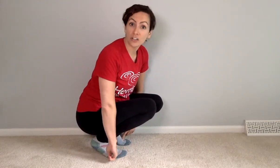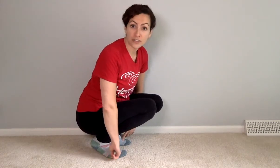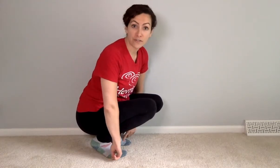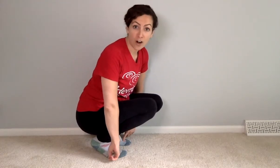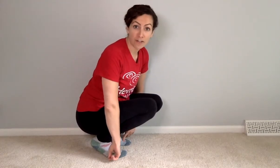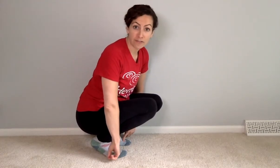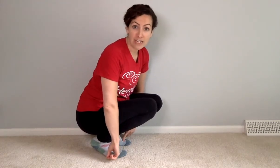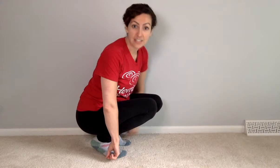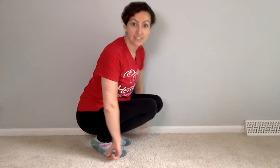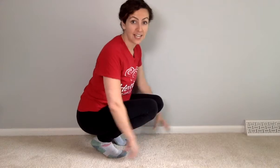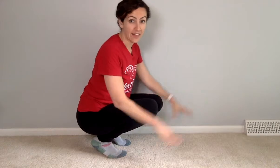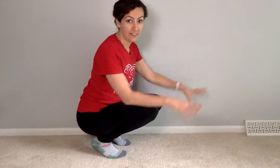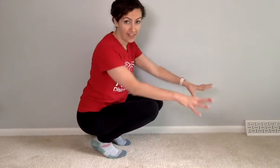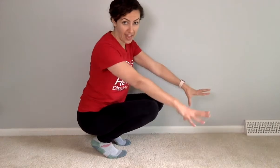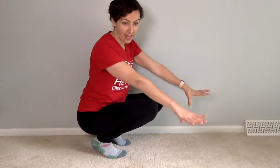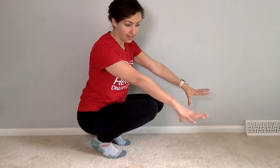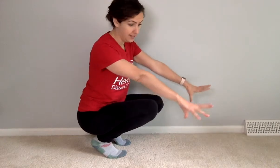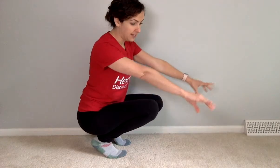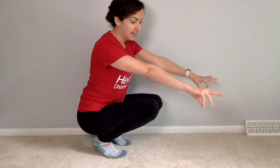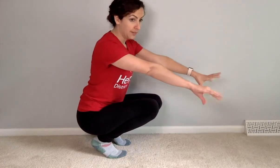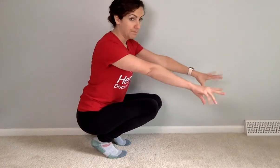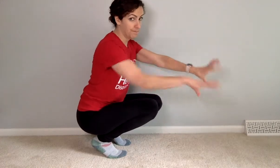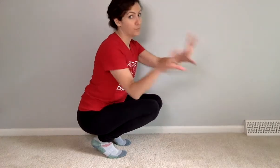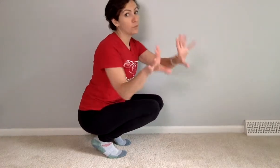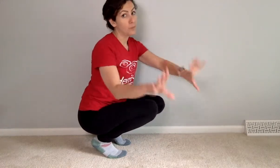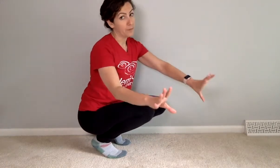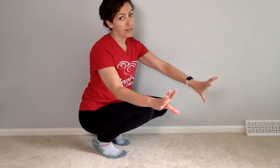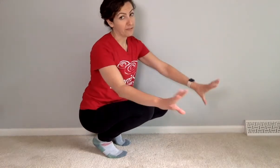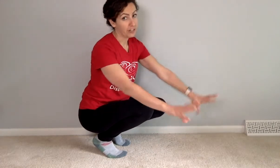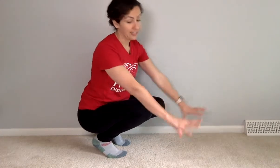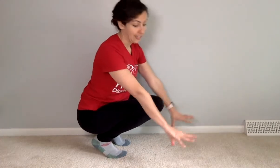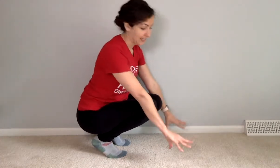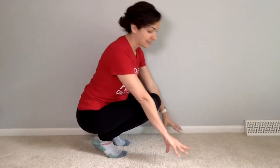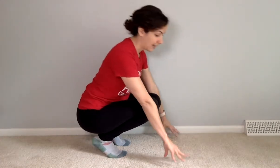of our feet. And then put my front legs up.